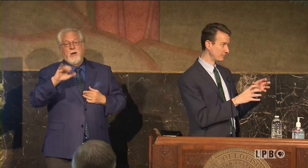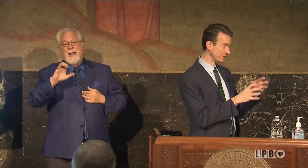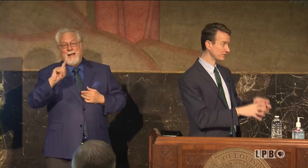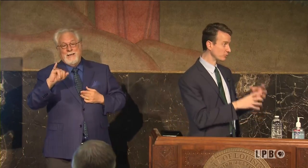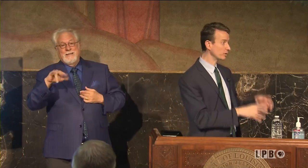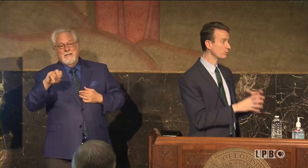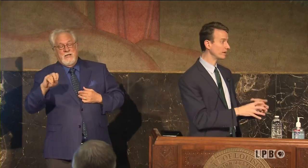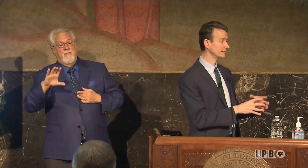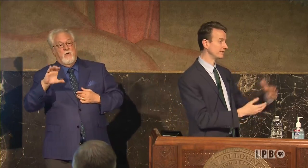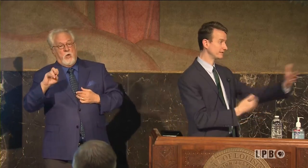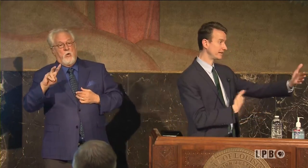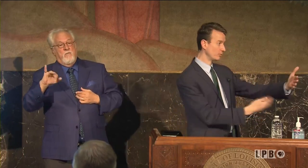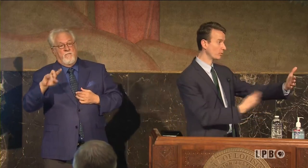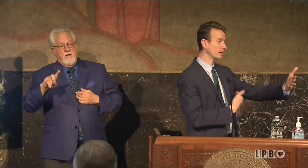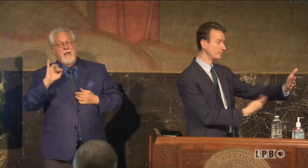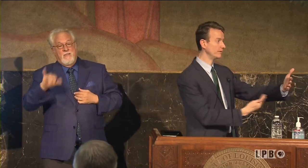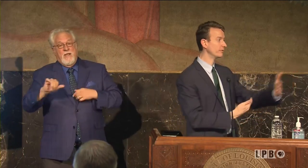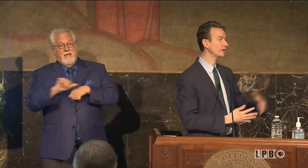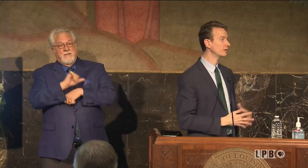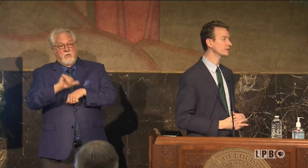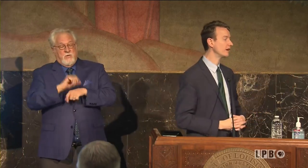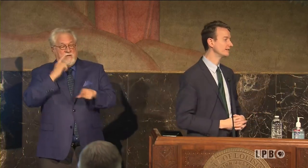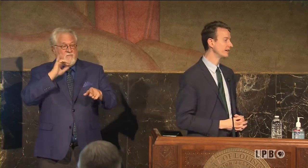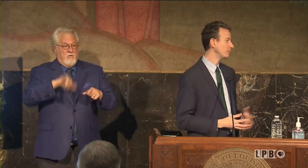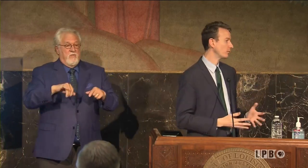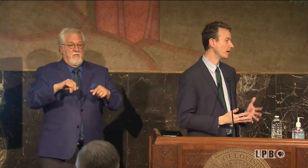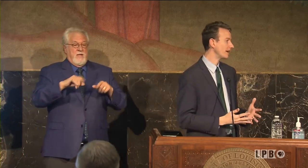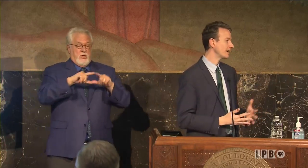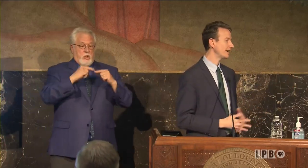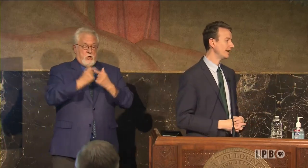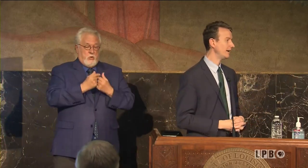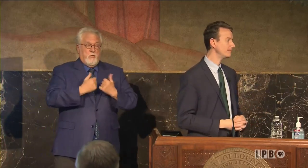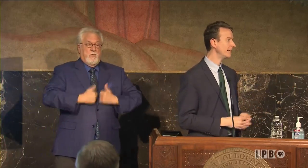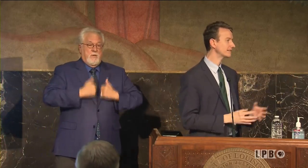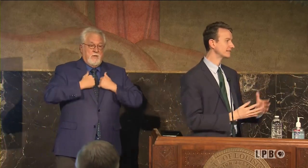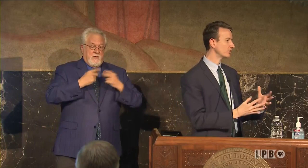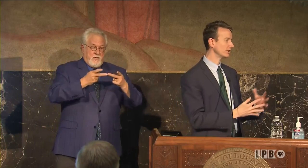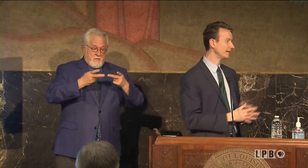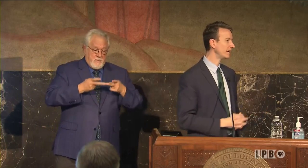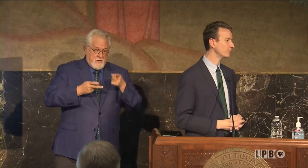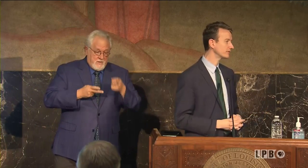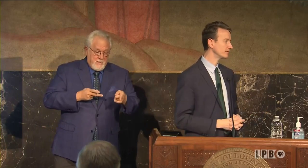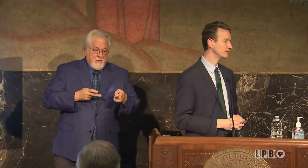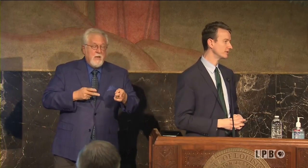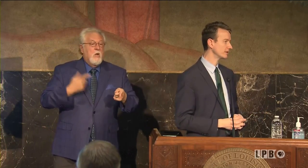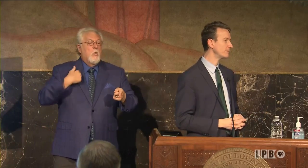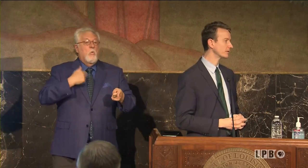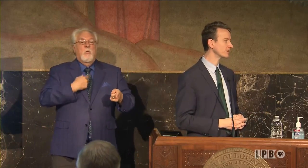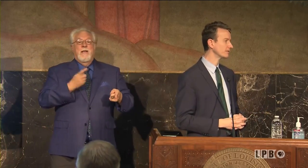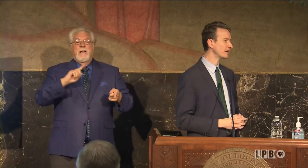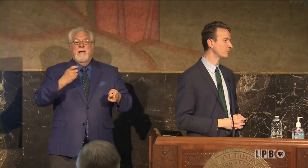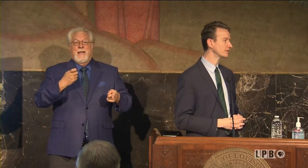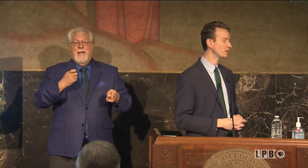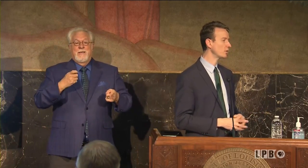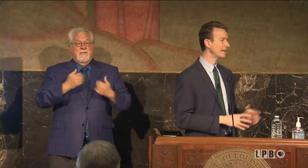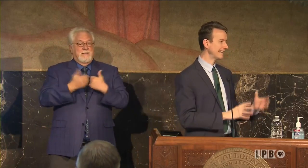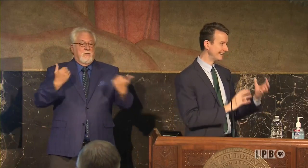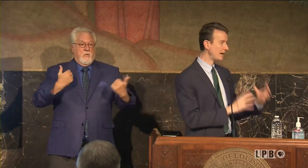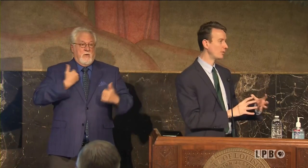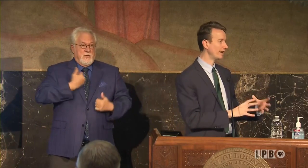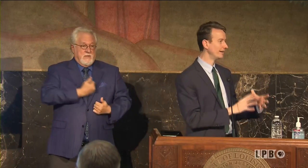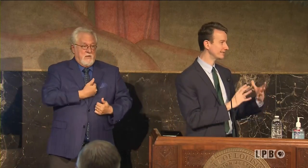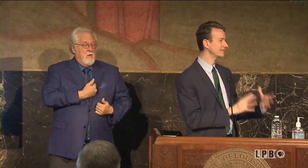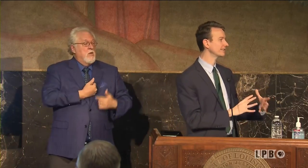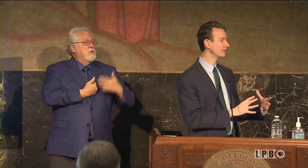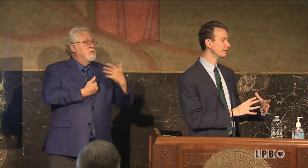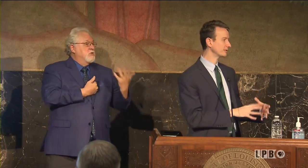That presents a real risk in a setting where we're going to be in very close contact, but we're not necessarily able to keep ourselves separate. So in